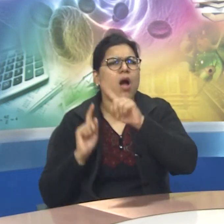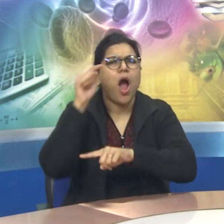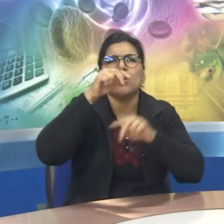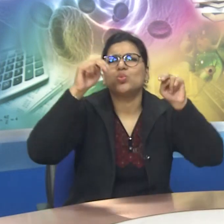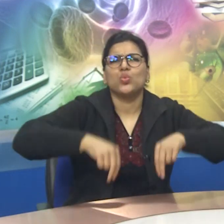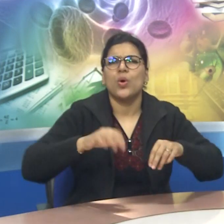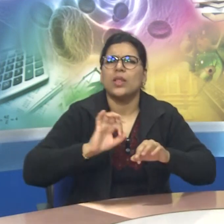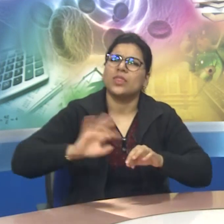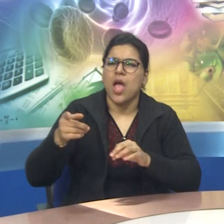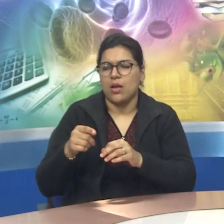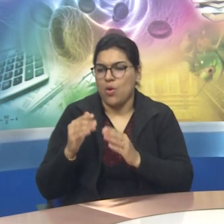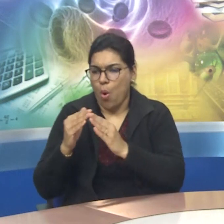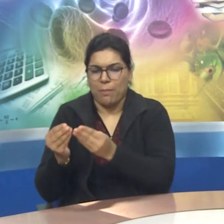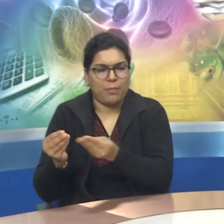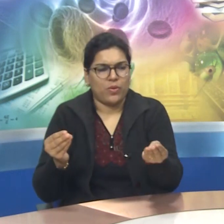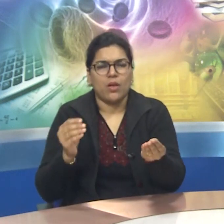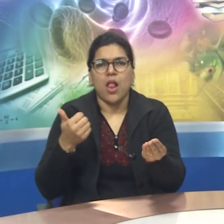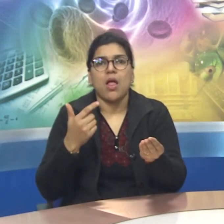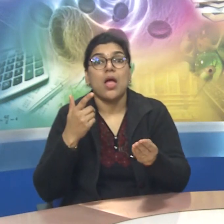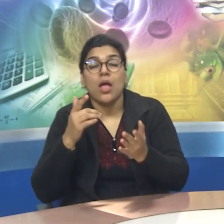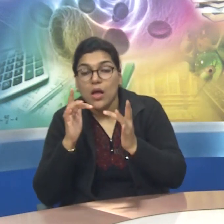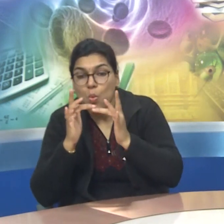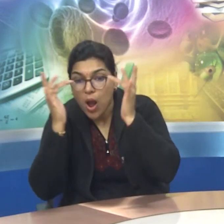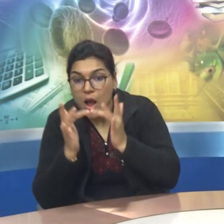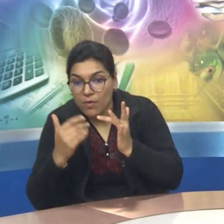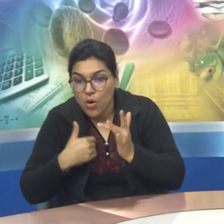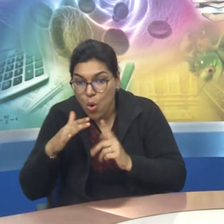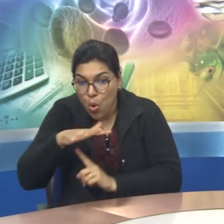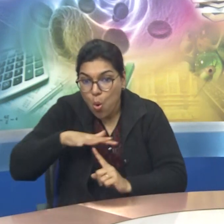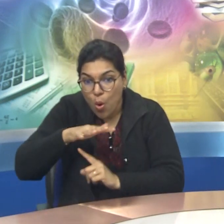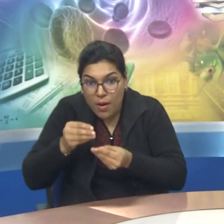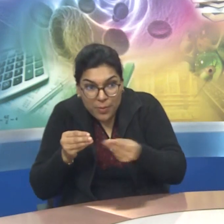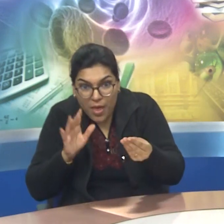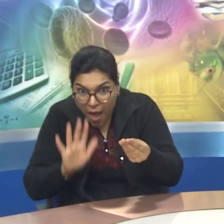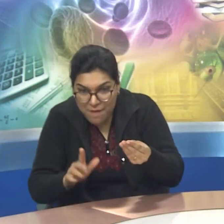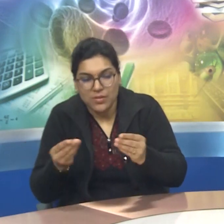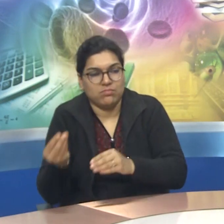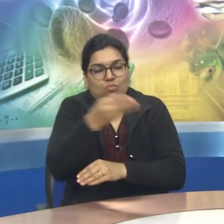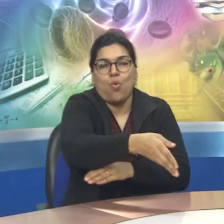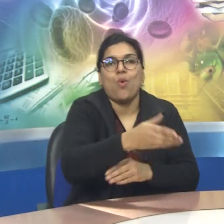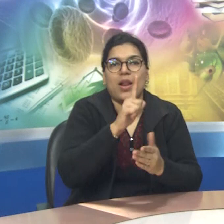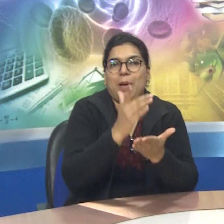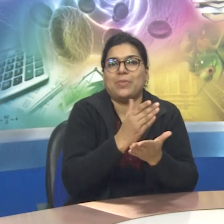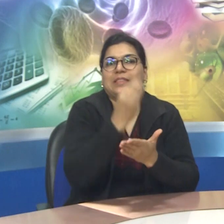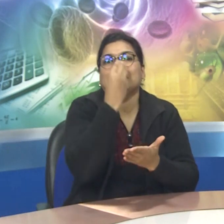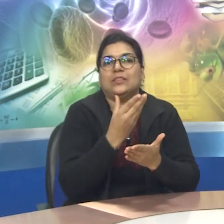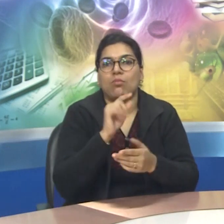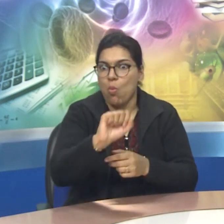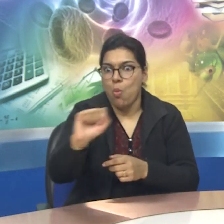parts of city due to some geographical constraints. The law demands setting up the